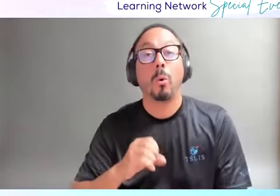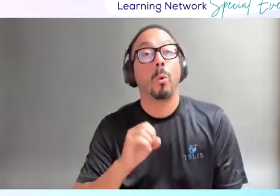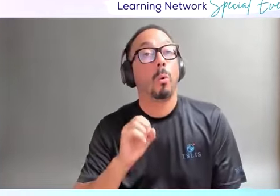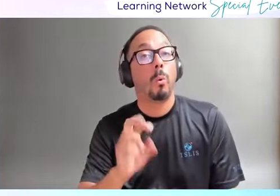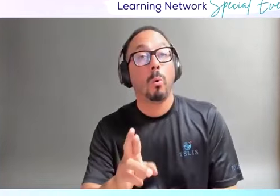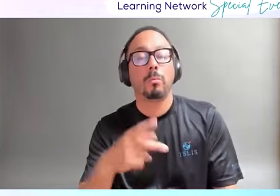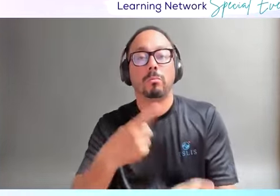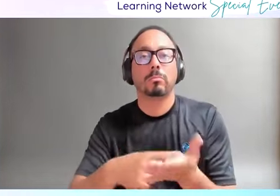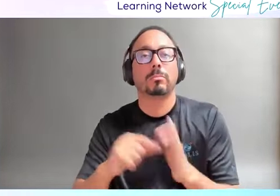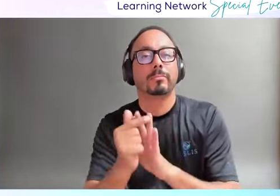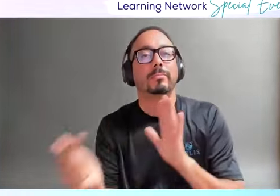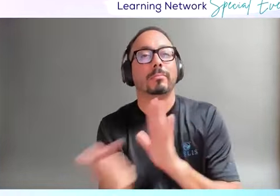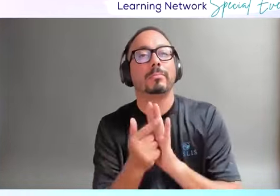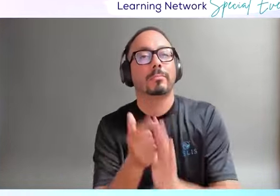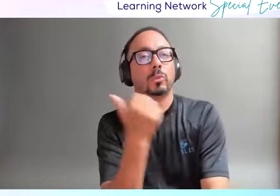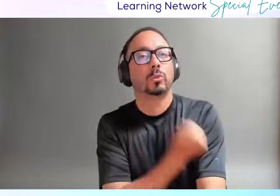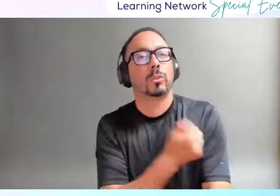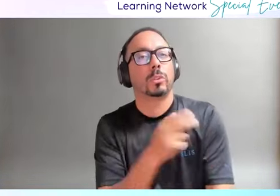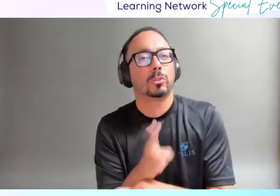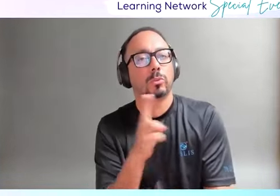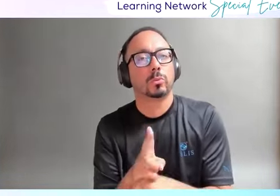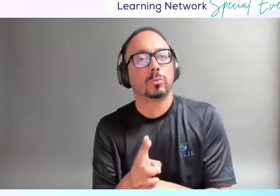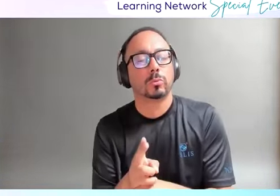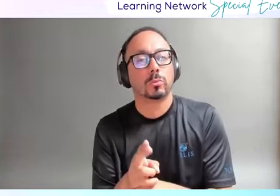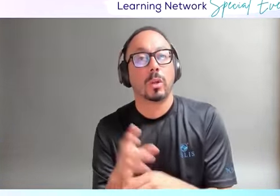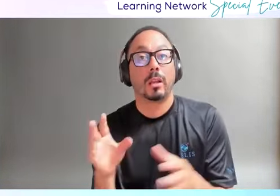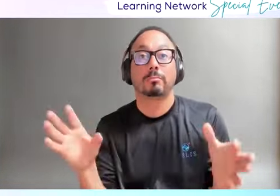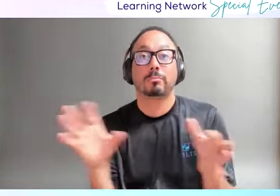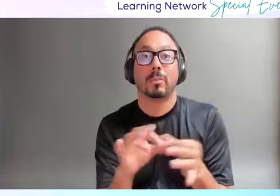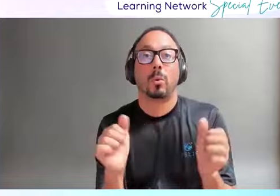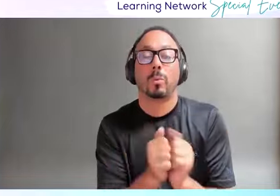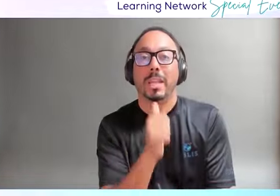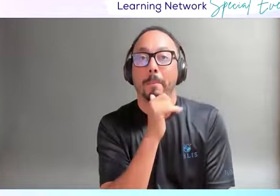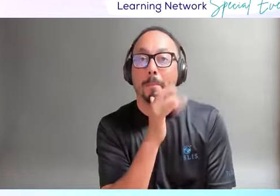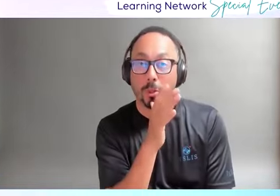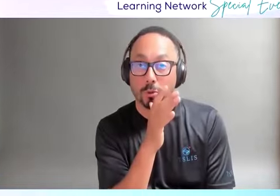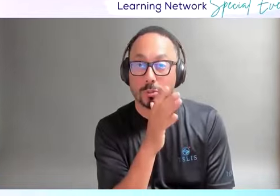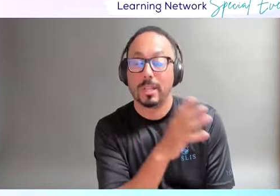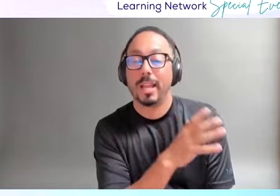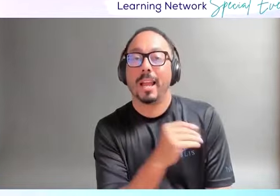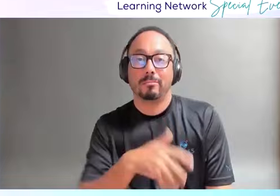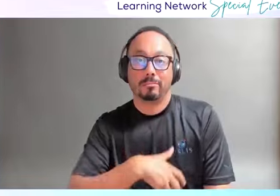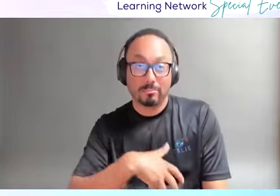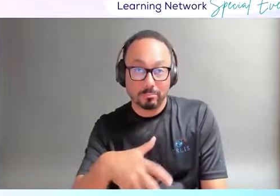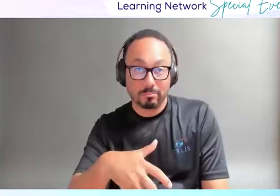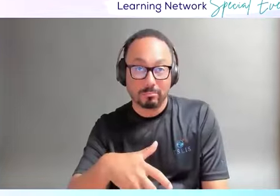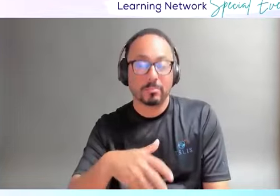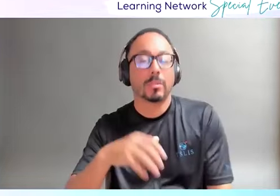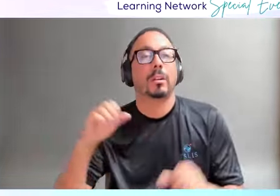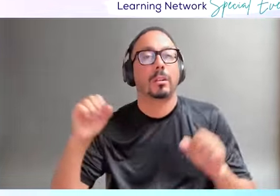and especially in conjunction with mothering and pregnancy, can lead to the